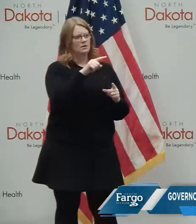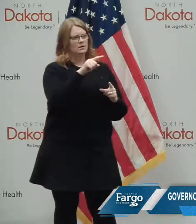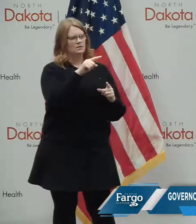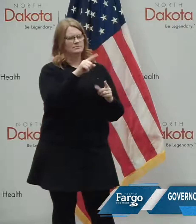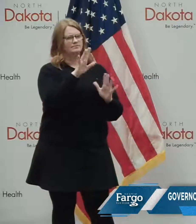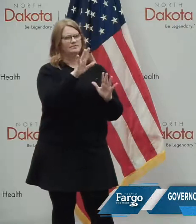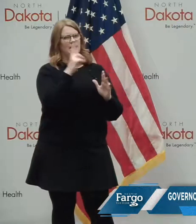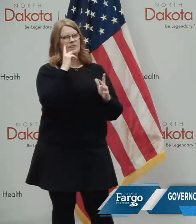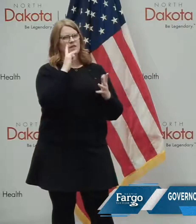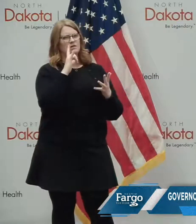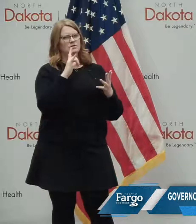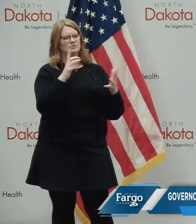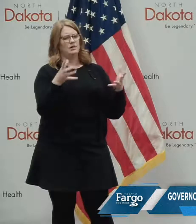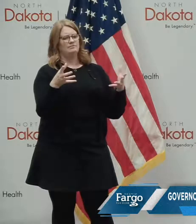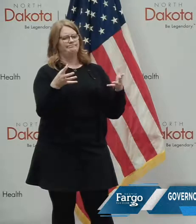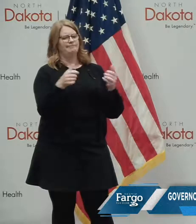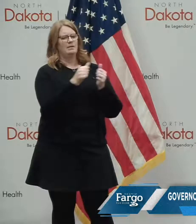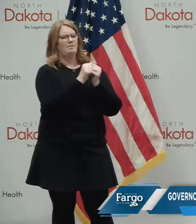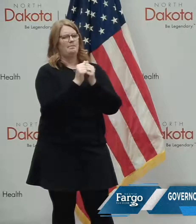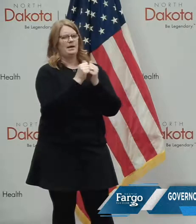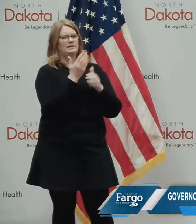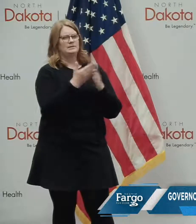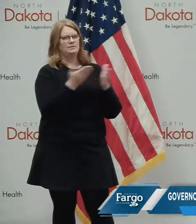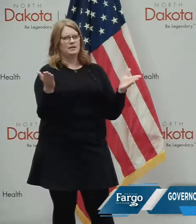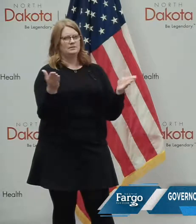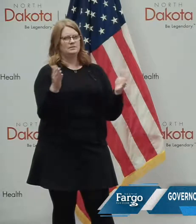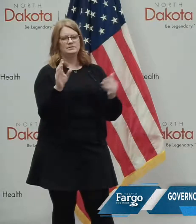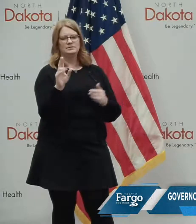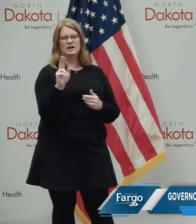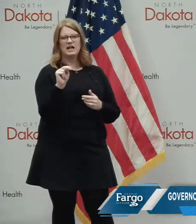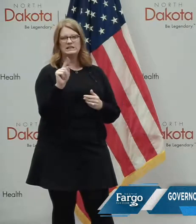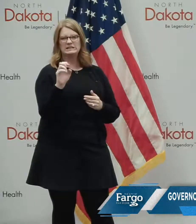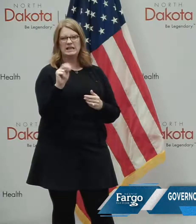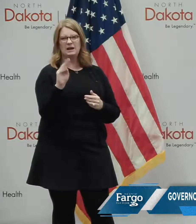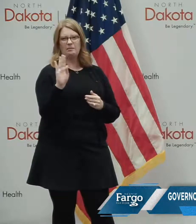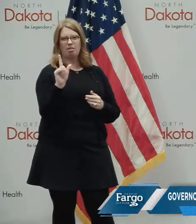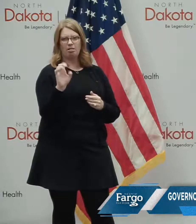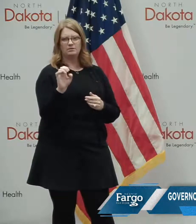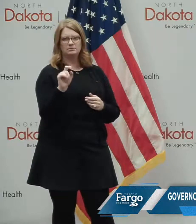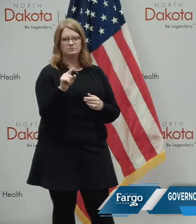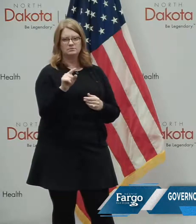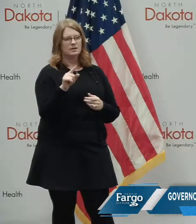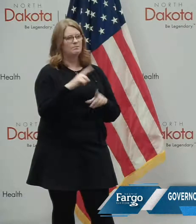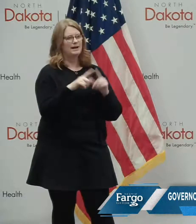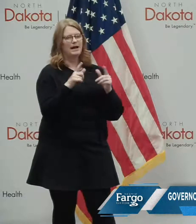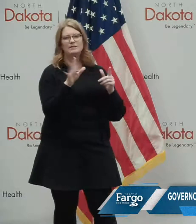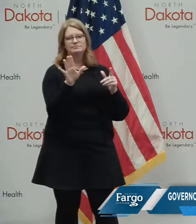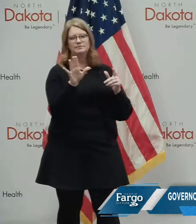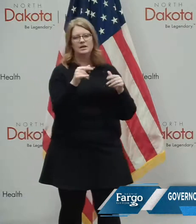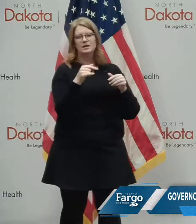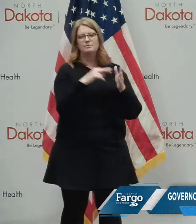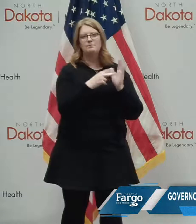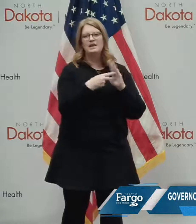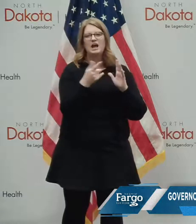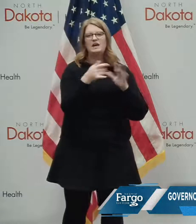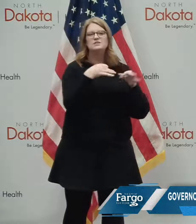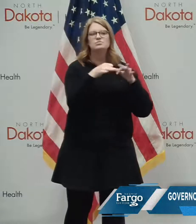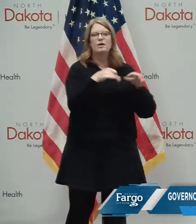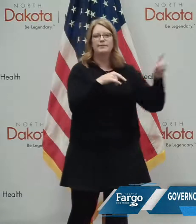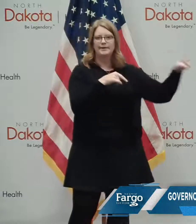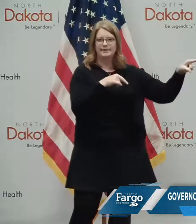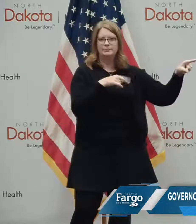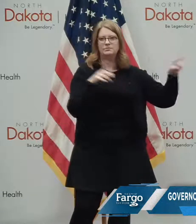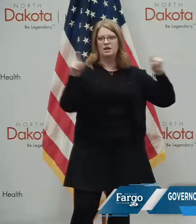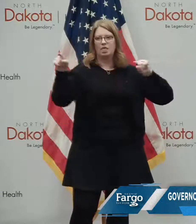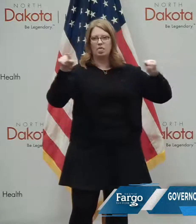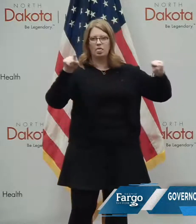things together there. But when you say it's untenable, I think I just described to Jeremy what was untenable. What's untenable was that